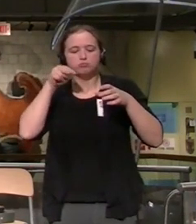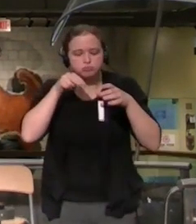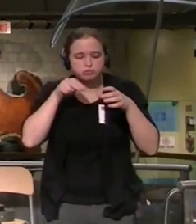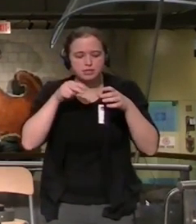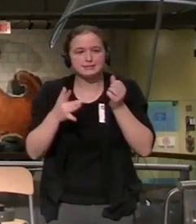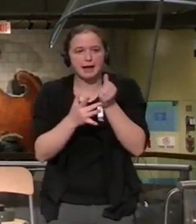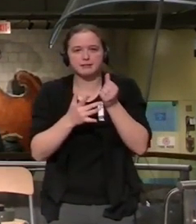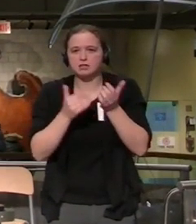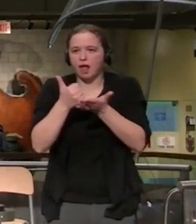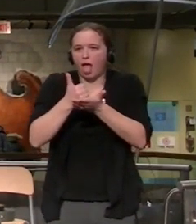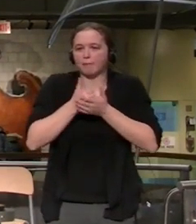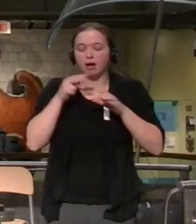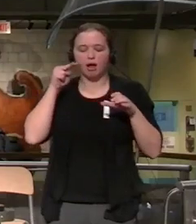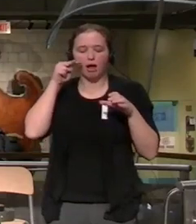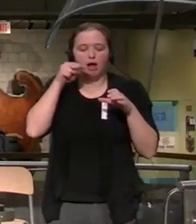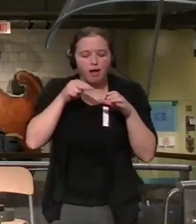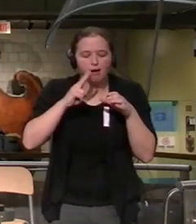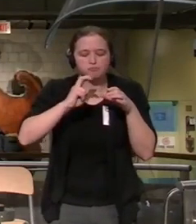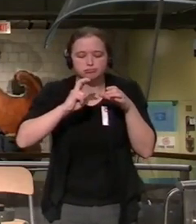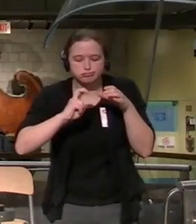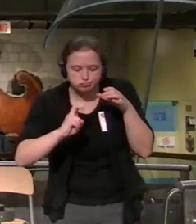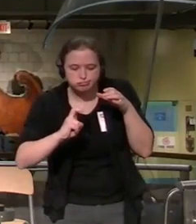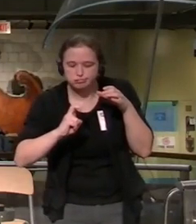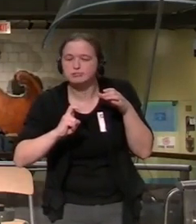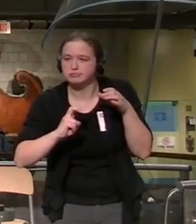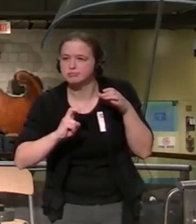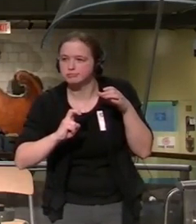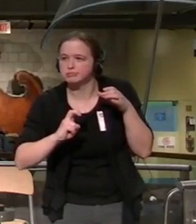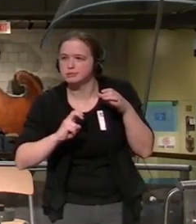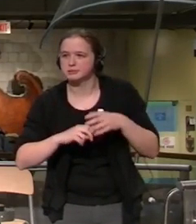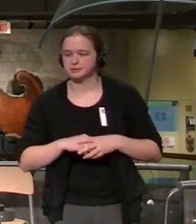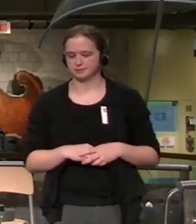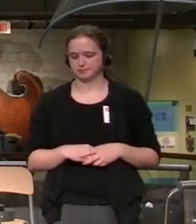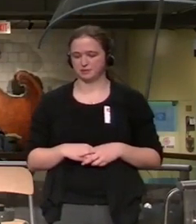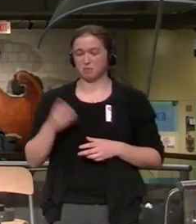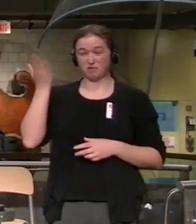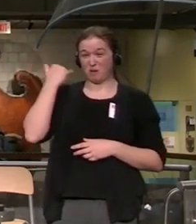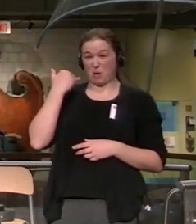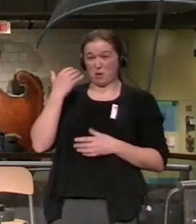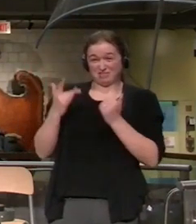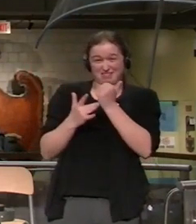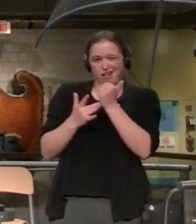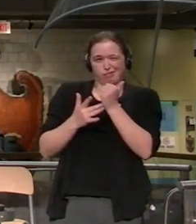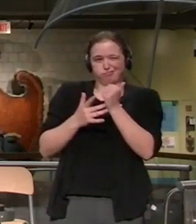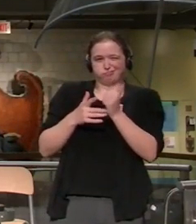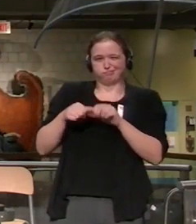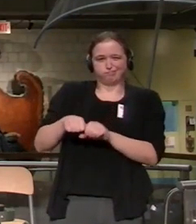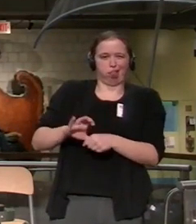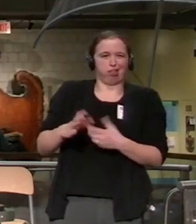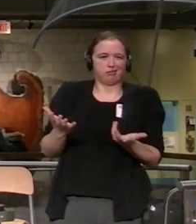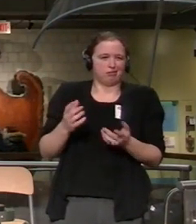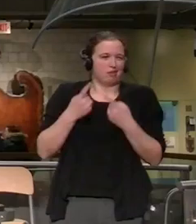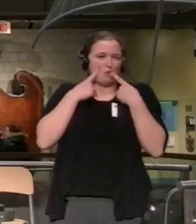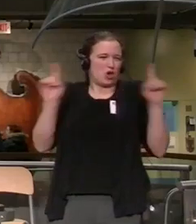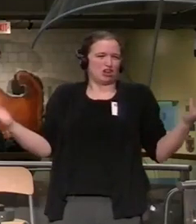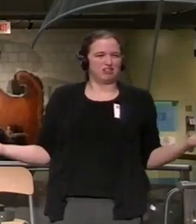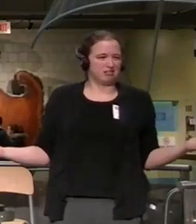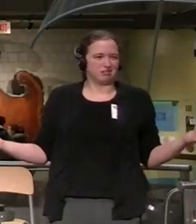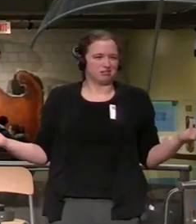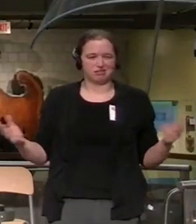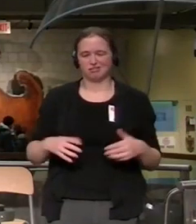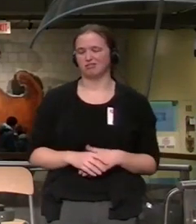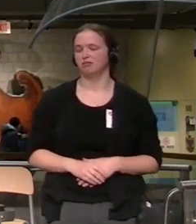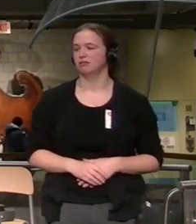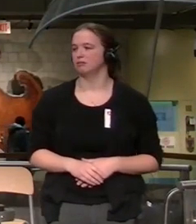brain really allows us to be able to collect information that we've never really been able to do before. It provides us, so this is MRI technology,